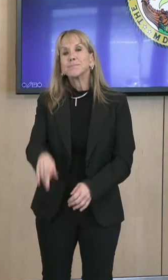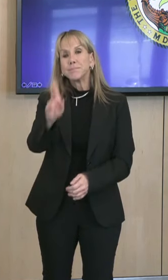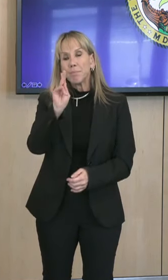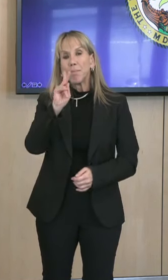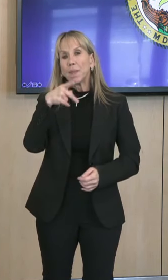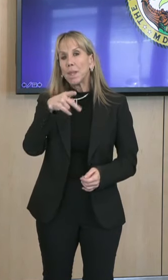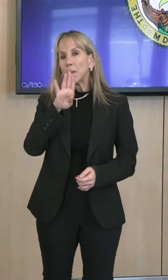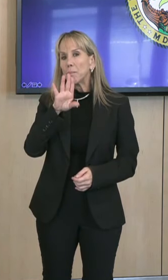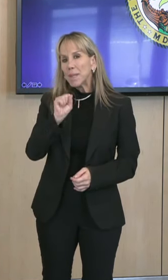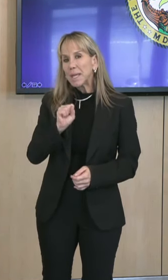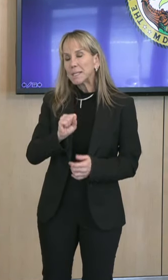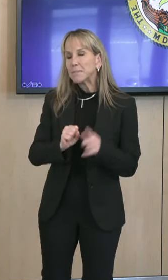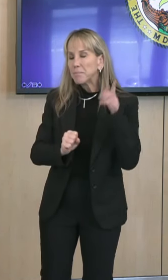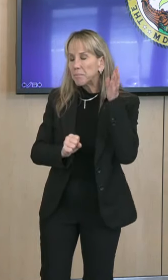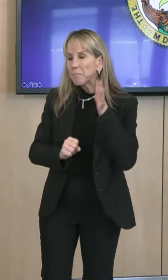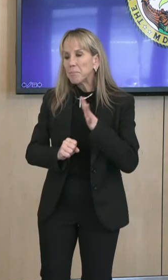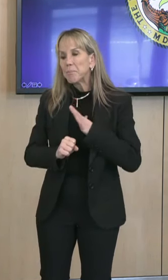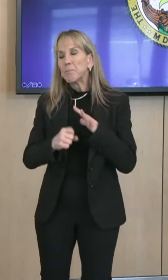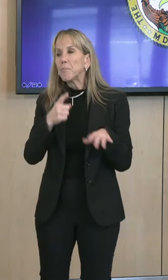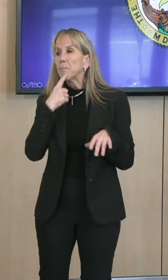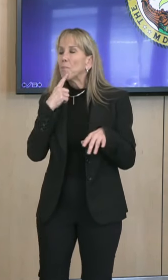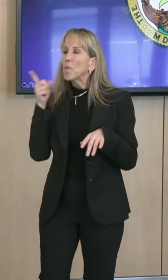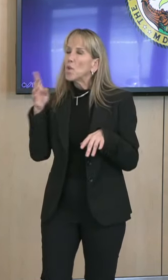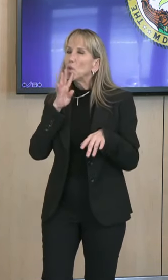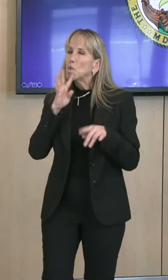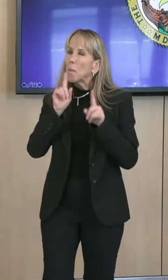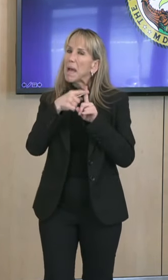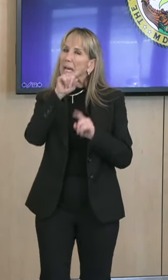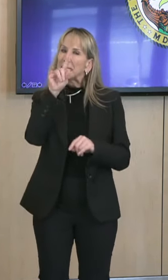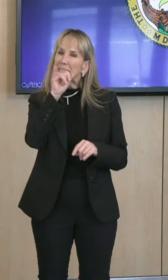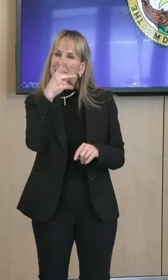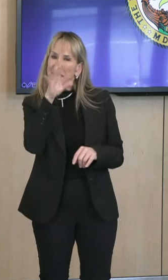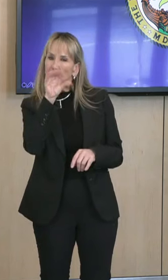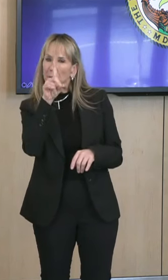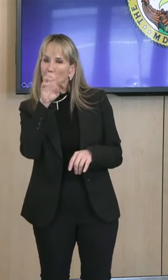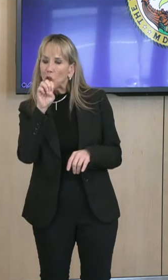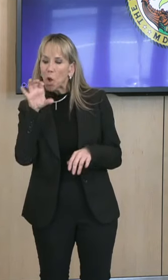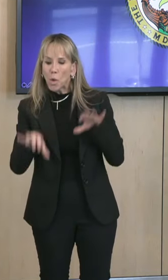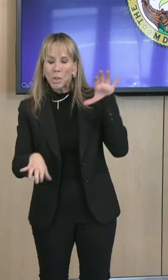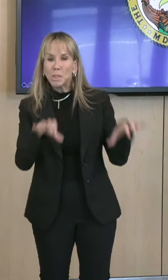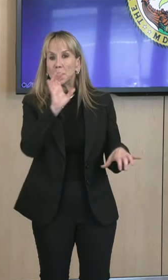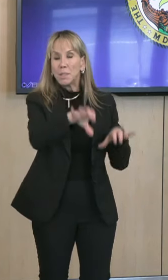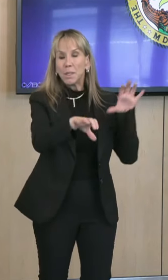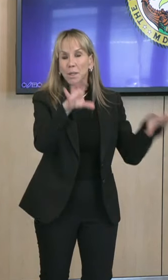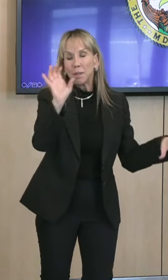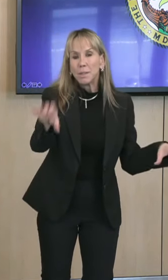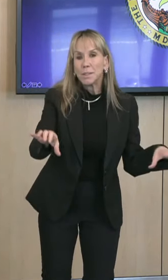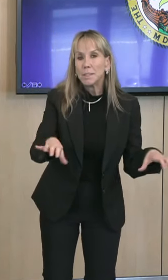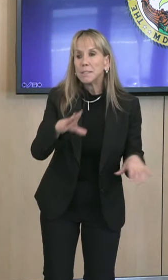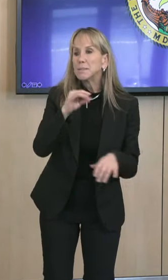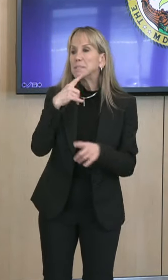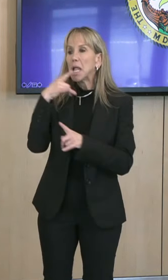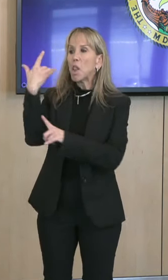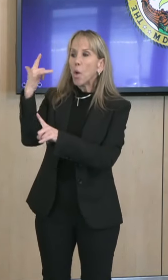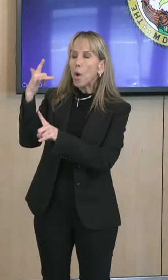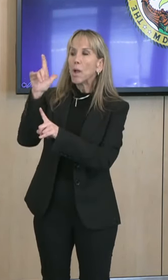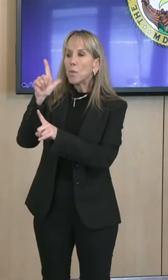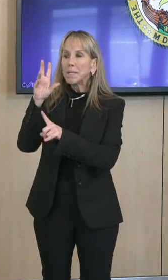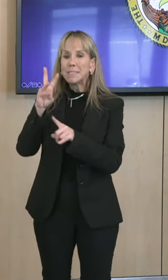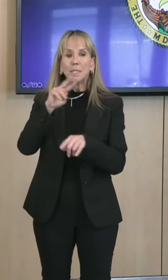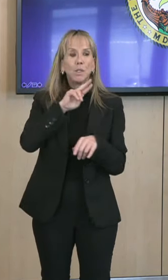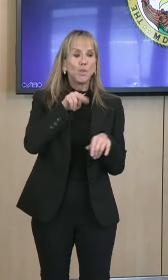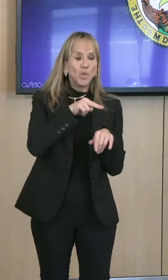KPBS. You guys started breaking down cases by zip code. Obviously, we can see areas like Hillcrest, 57 the most, La Jolla, 26, Normal